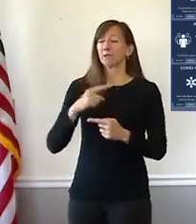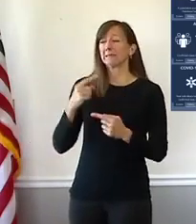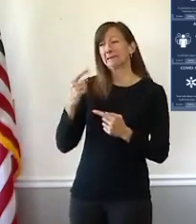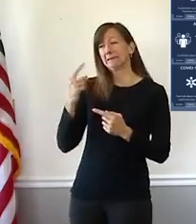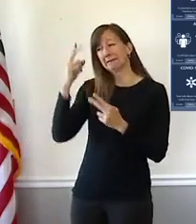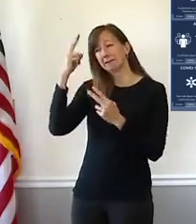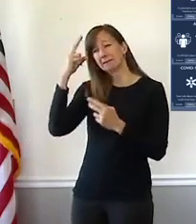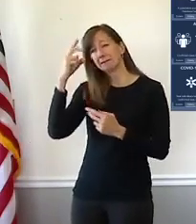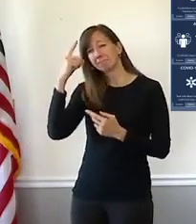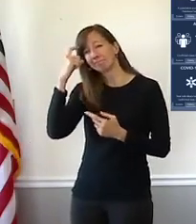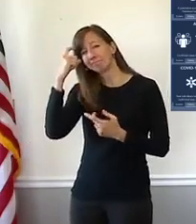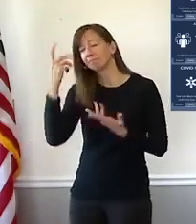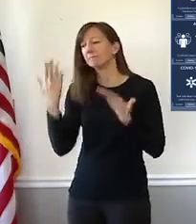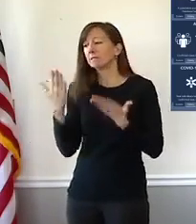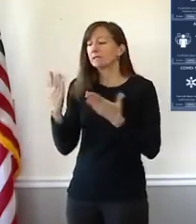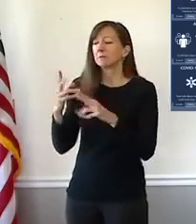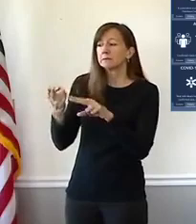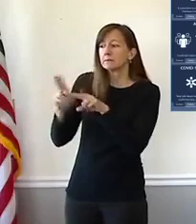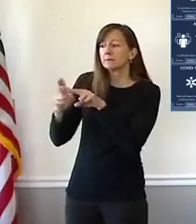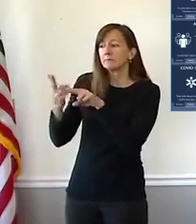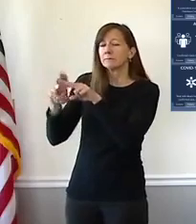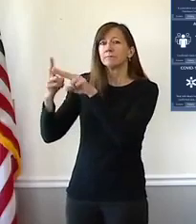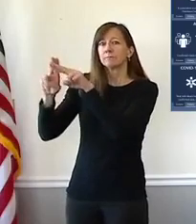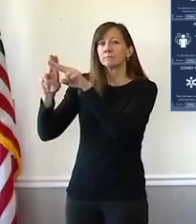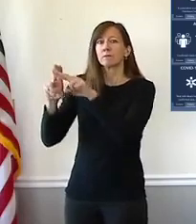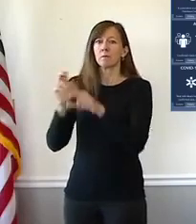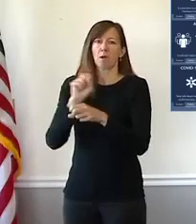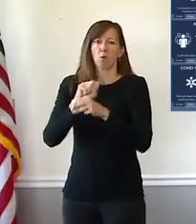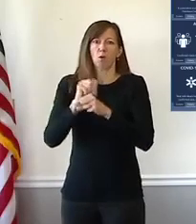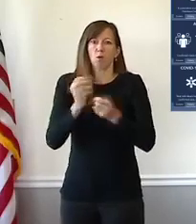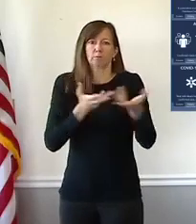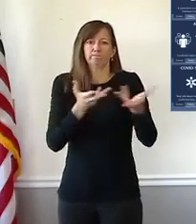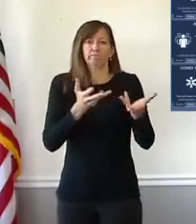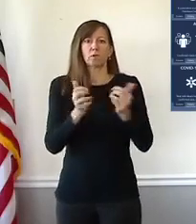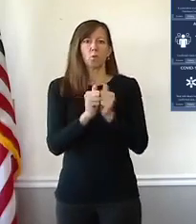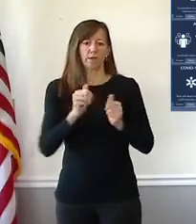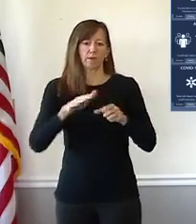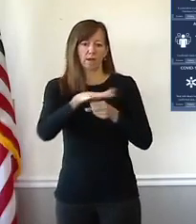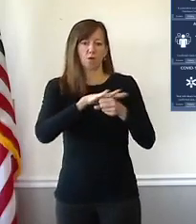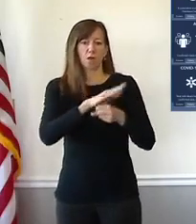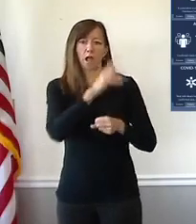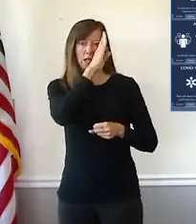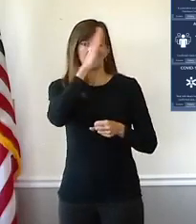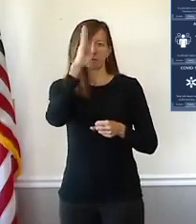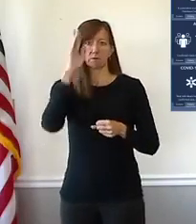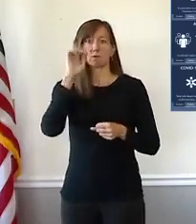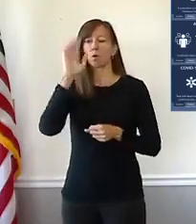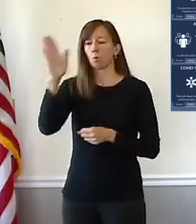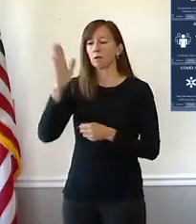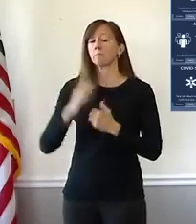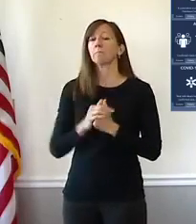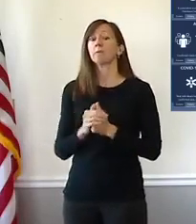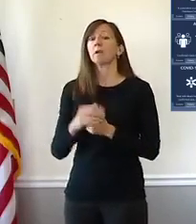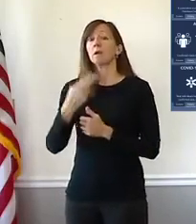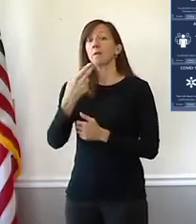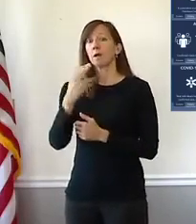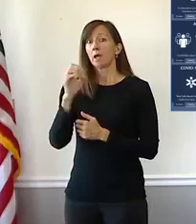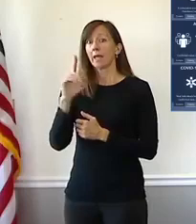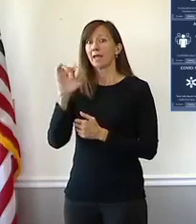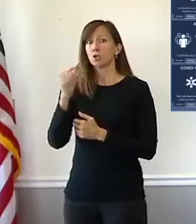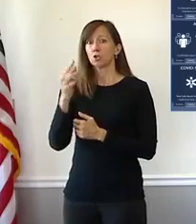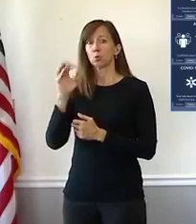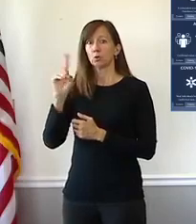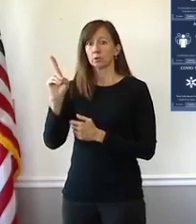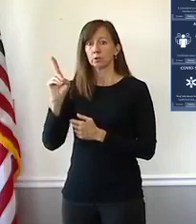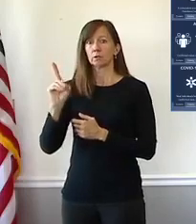We work regularly with area hospitals. Now, Hedgewood Assisted Living Facility related hospital cases are in Orange County, so